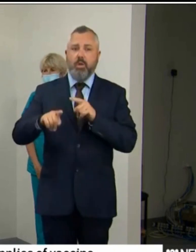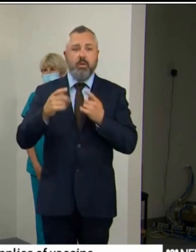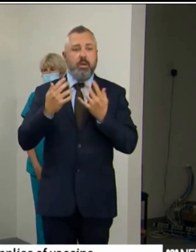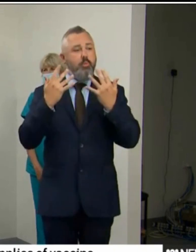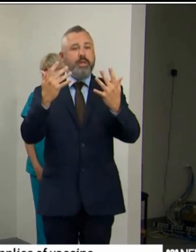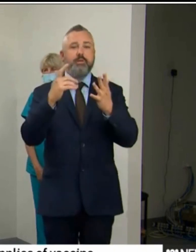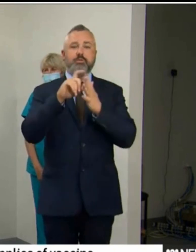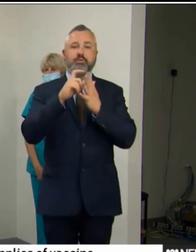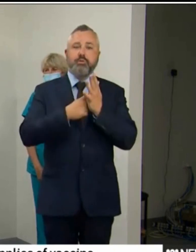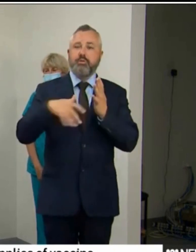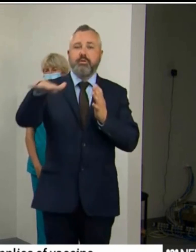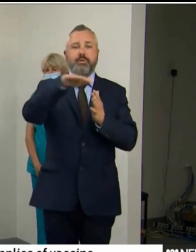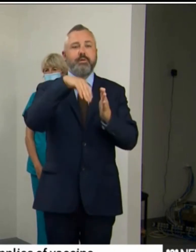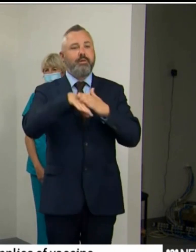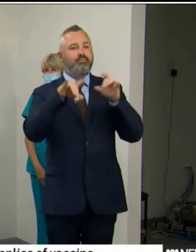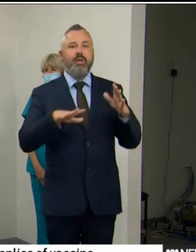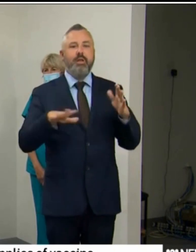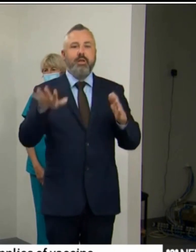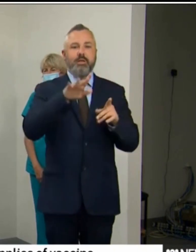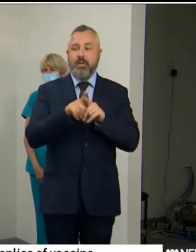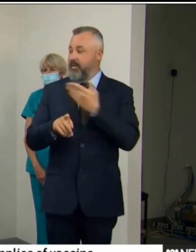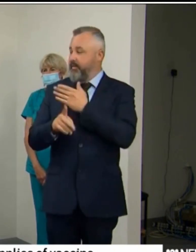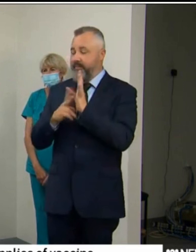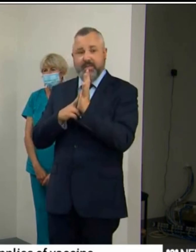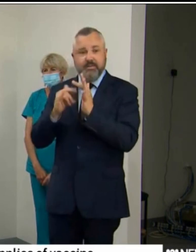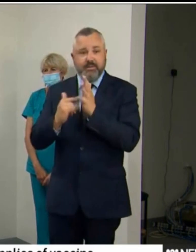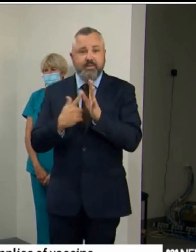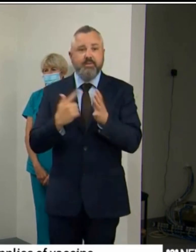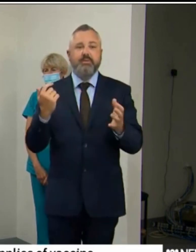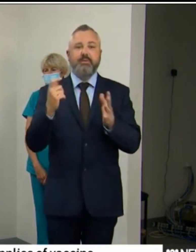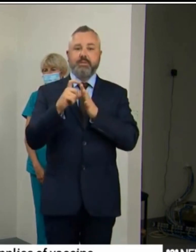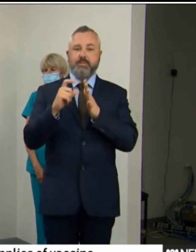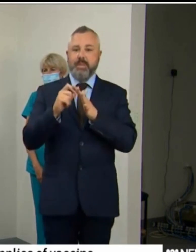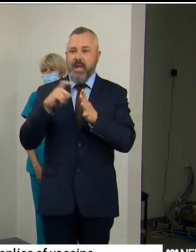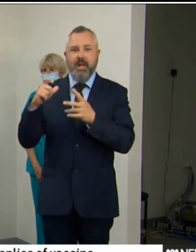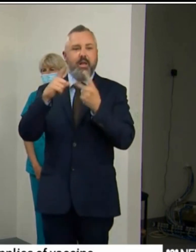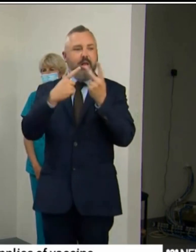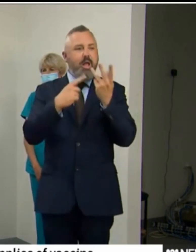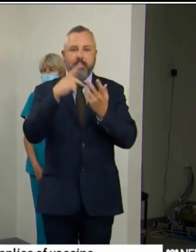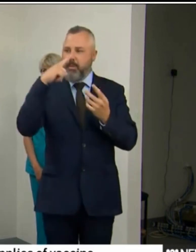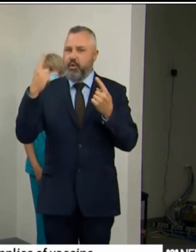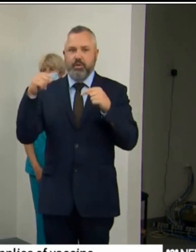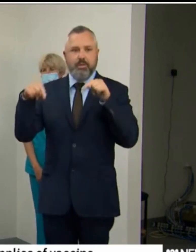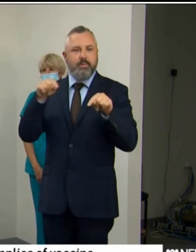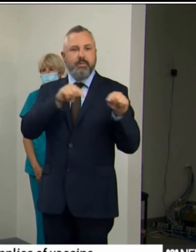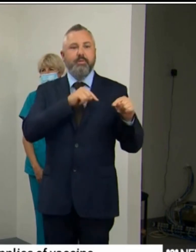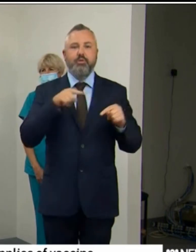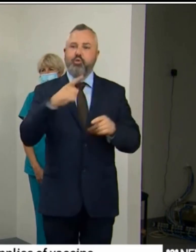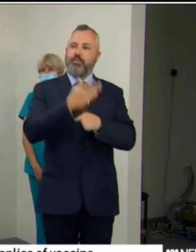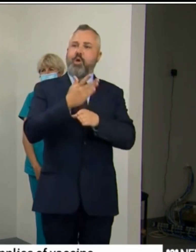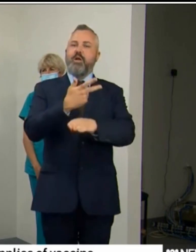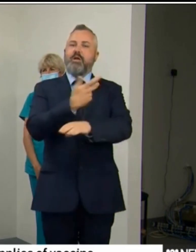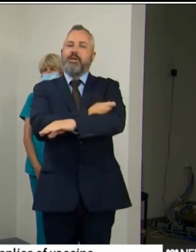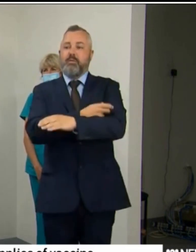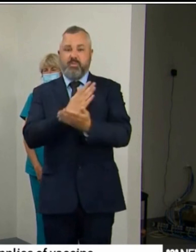general practitioners like Vanessa and Deepak and Robert are standing up, and they're doing an incredible